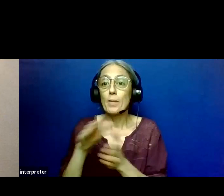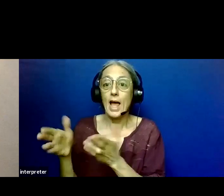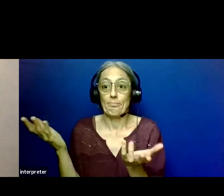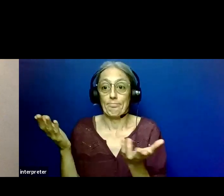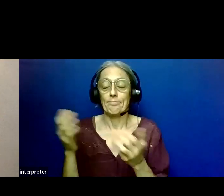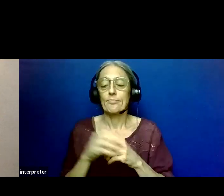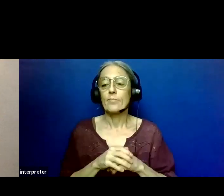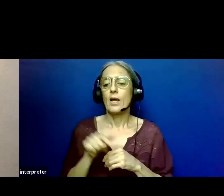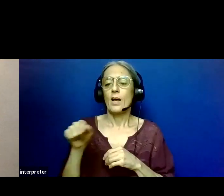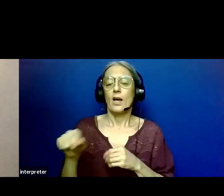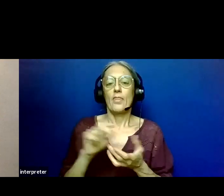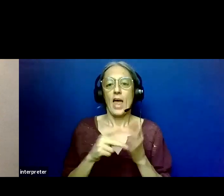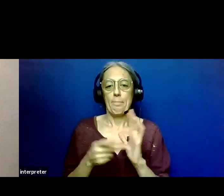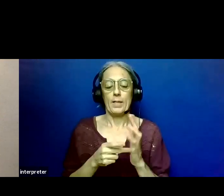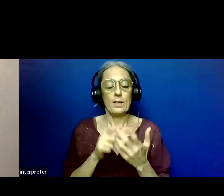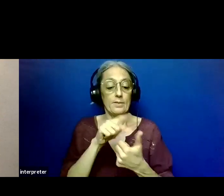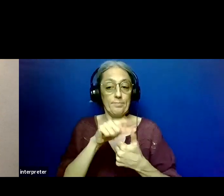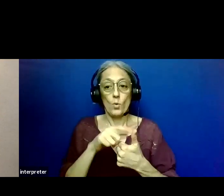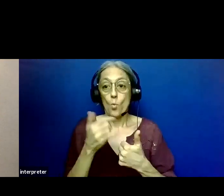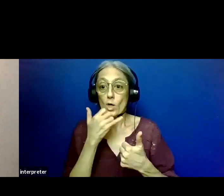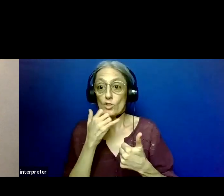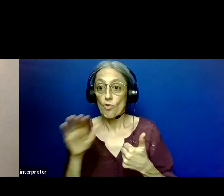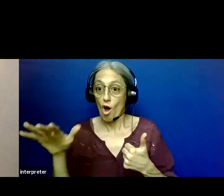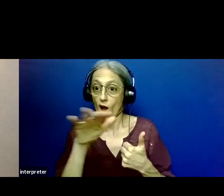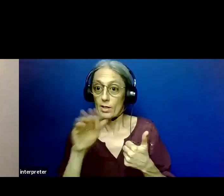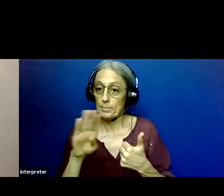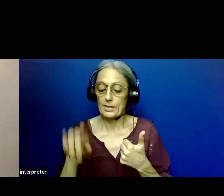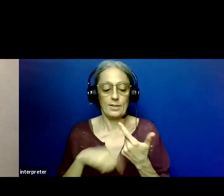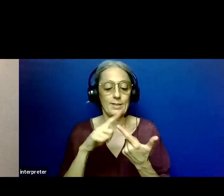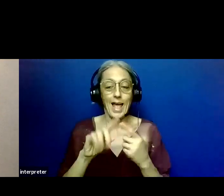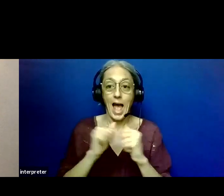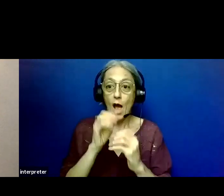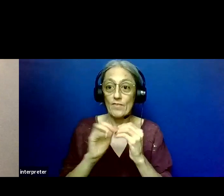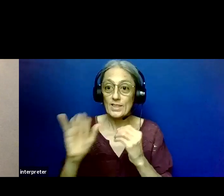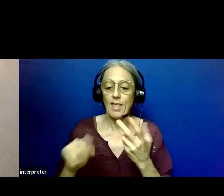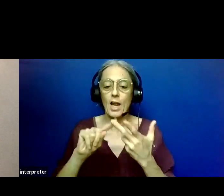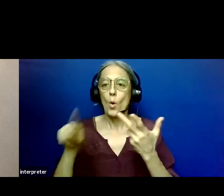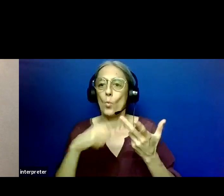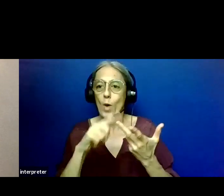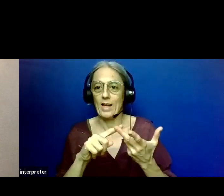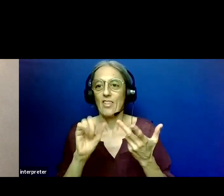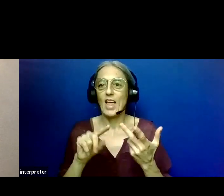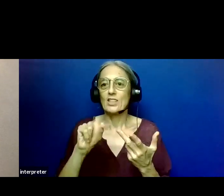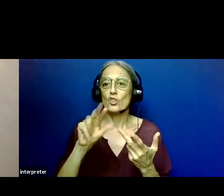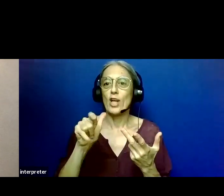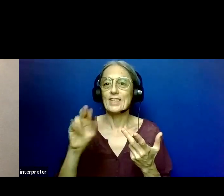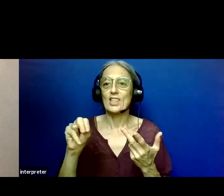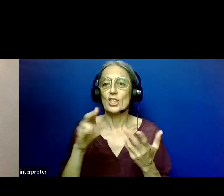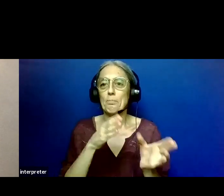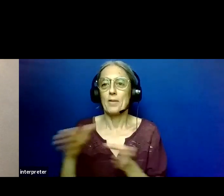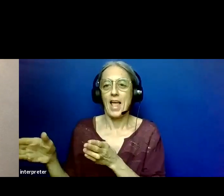tell you what's wrong, how are you going to fix it, and when. And that's the simplest way to describe